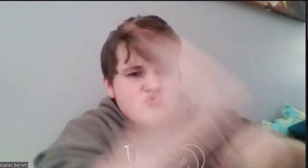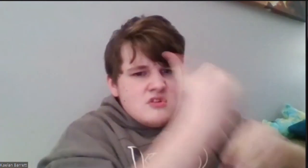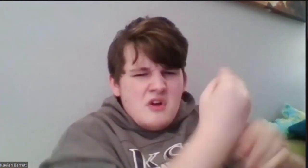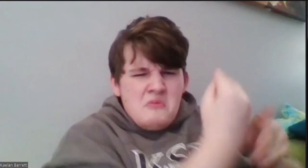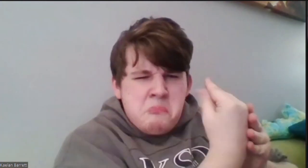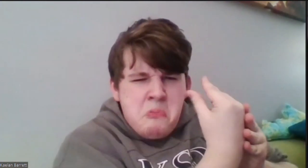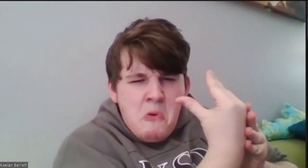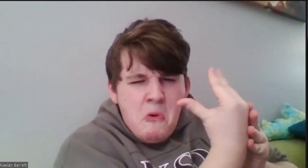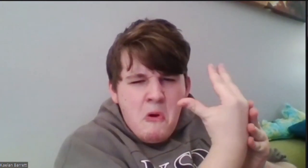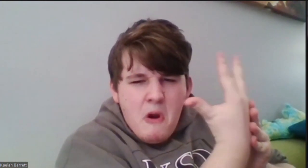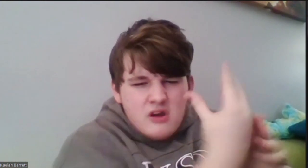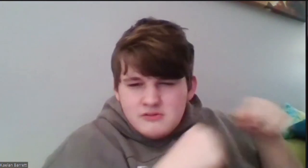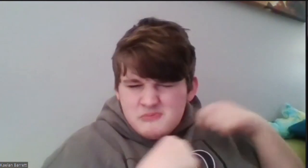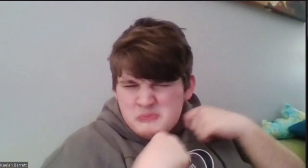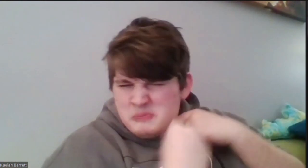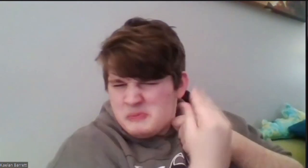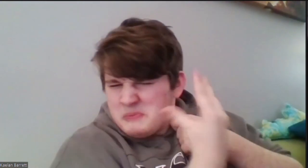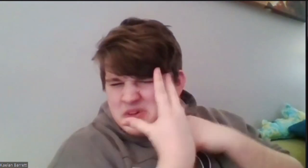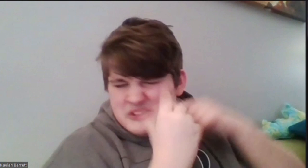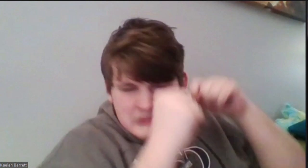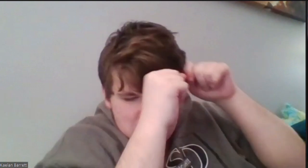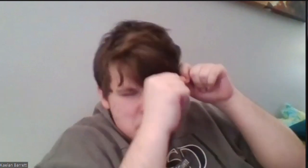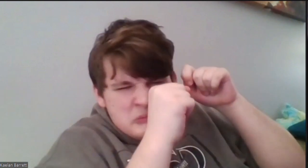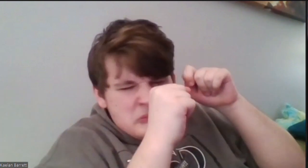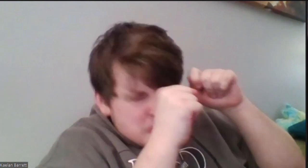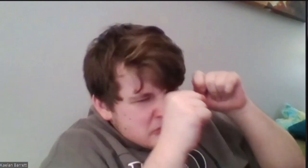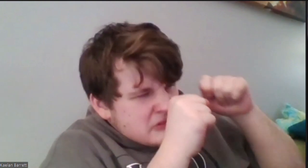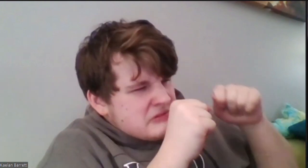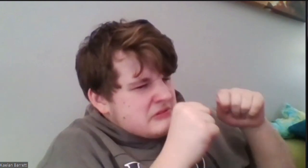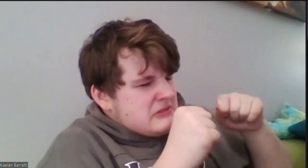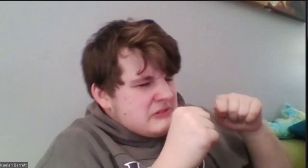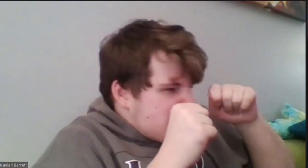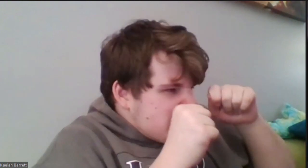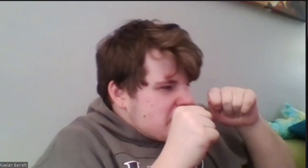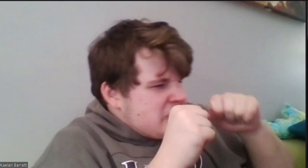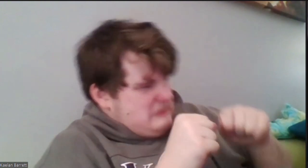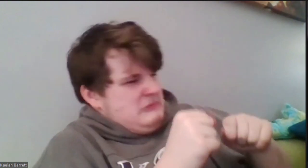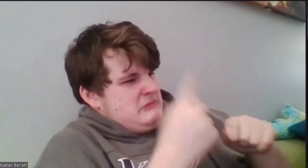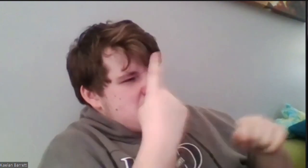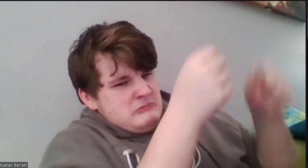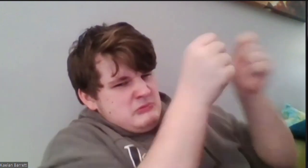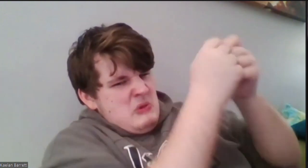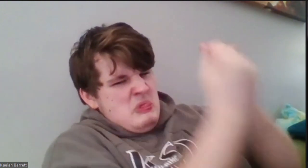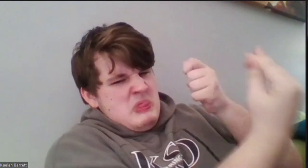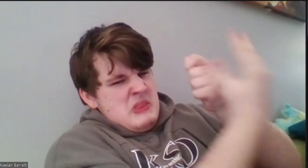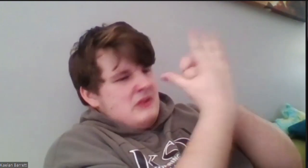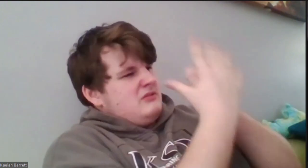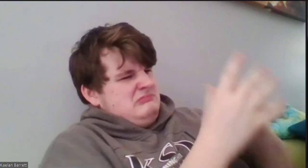all of a sudden, a light began to glow in his room. And as it got brighter, he peered out from under the covers